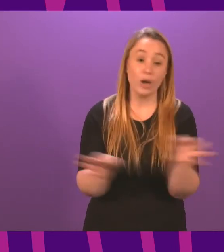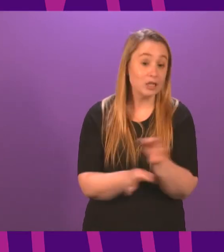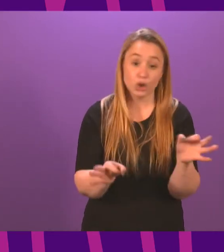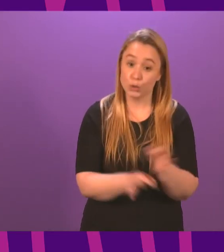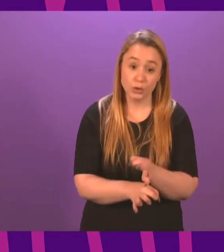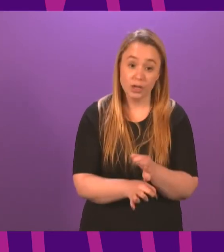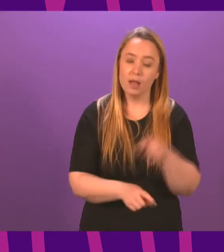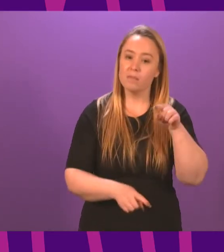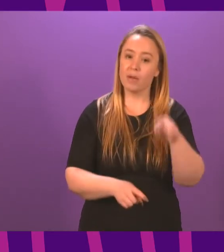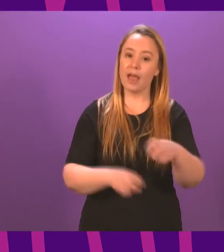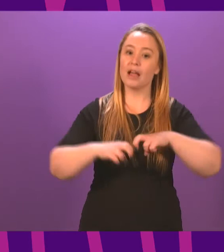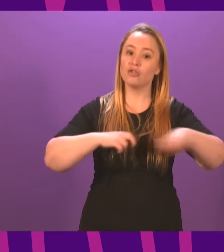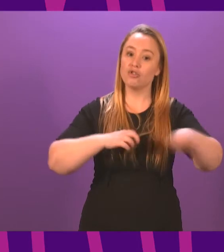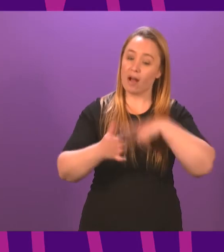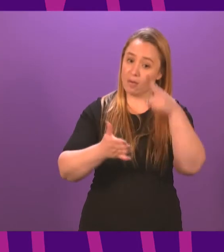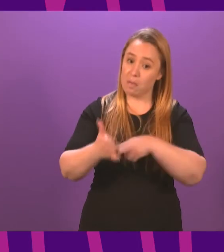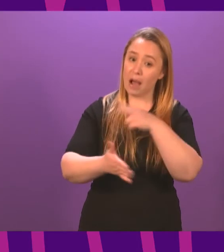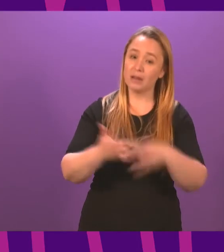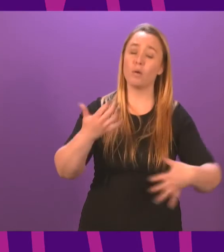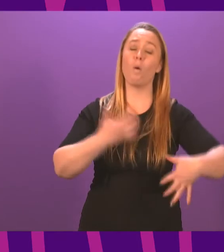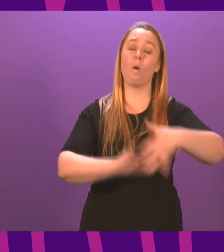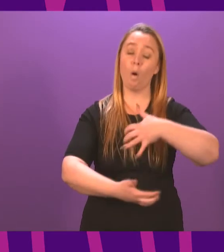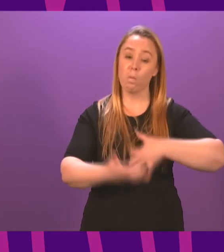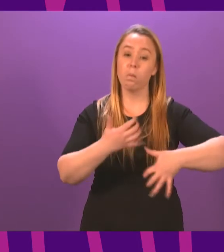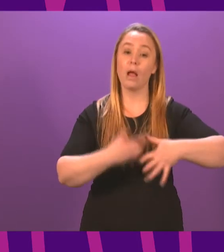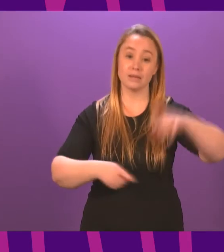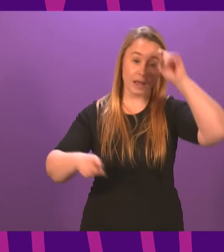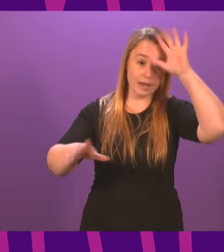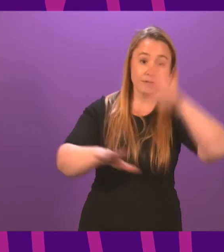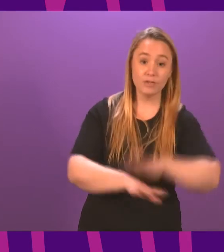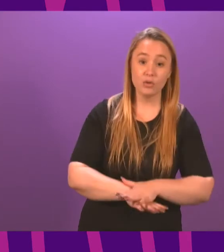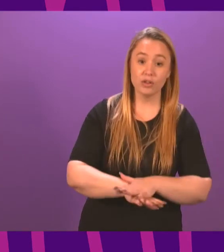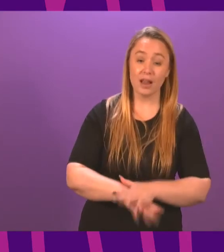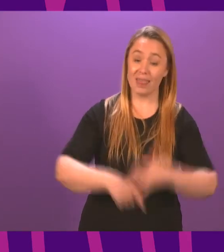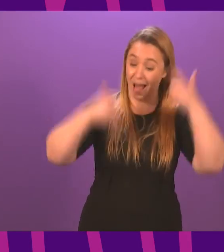ban is so complex, I don't have time, I'm afraid, and confusing, that it would take a team of